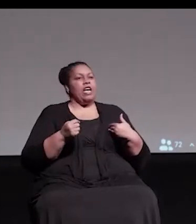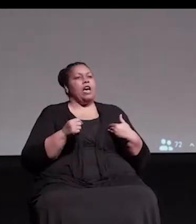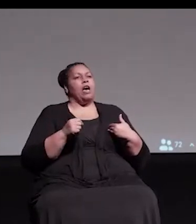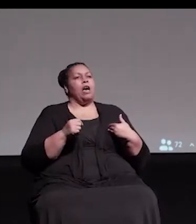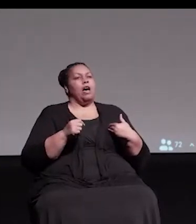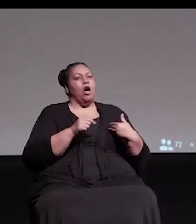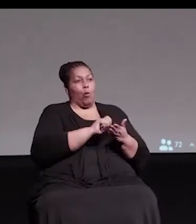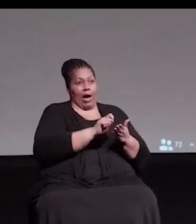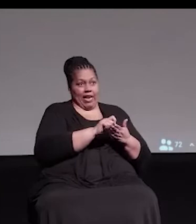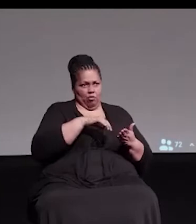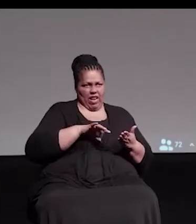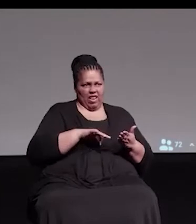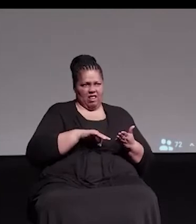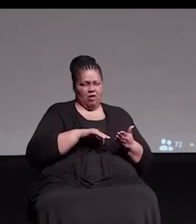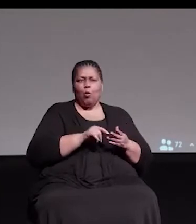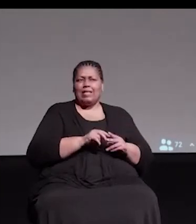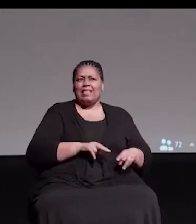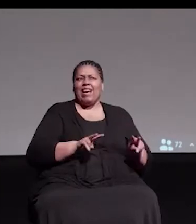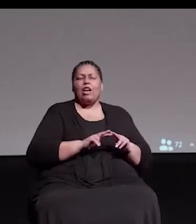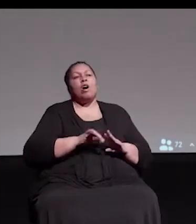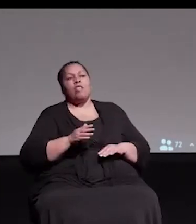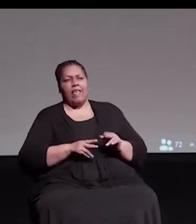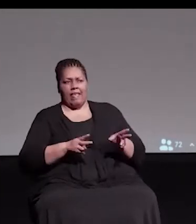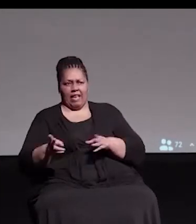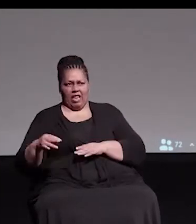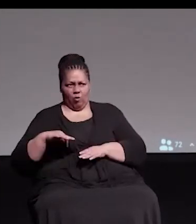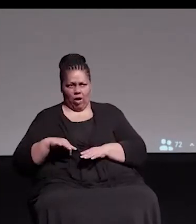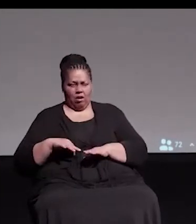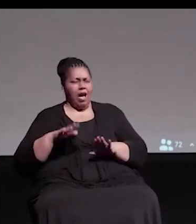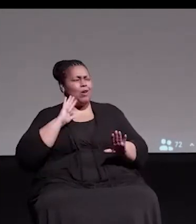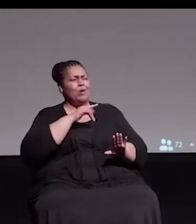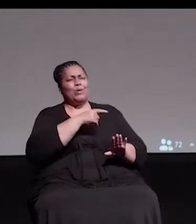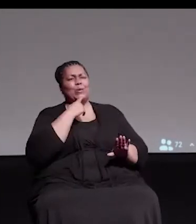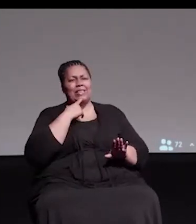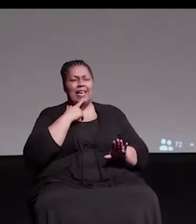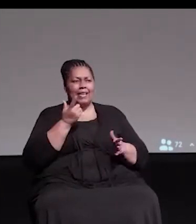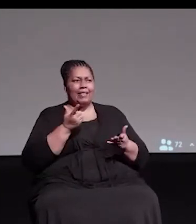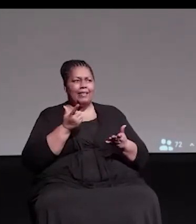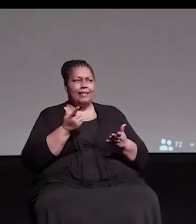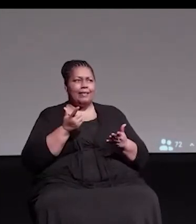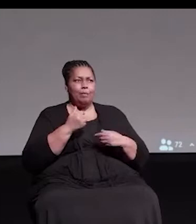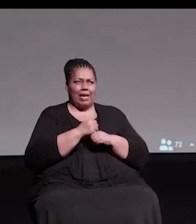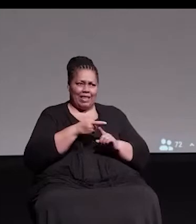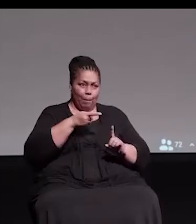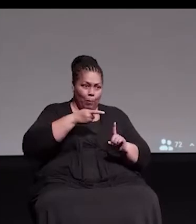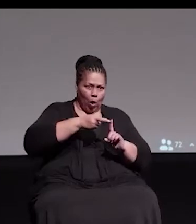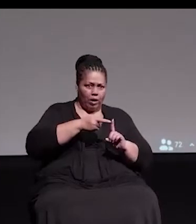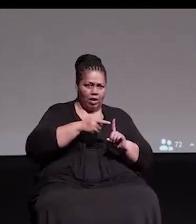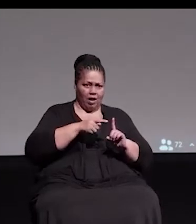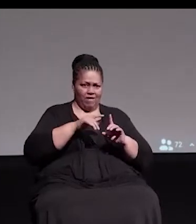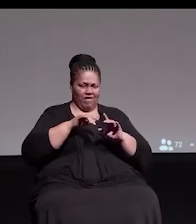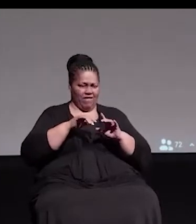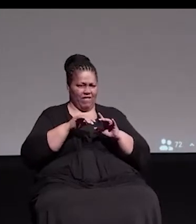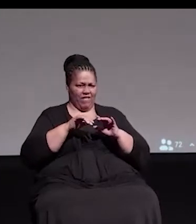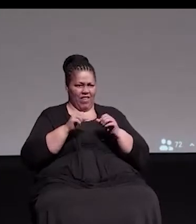is the value of it besides the editing credit? I mean, you said that it's like making a point of how much